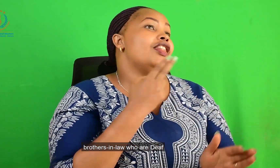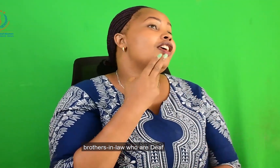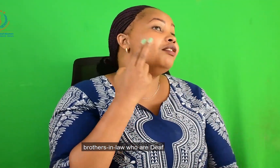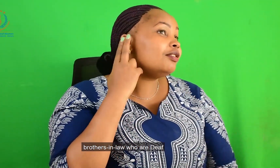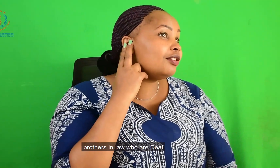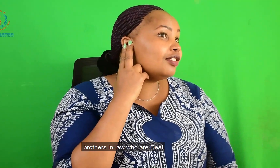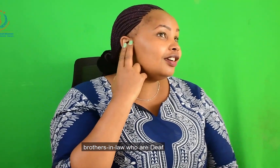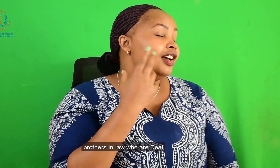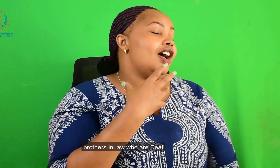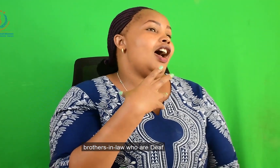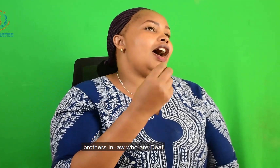are deaf,